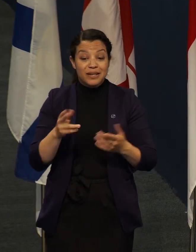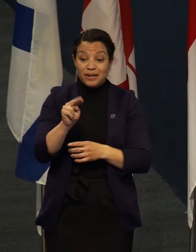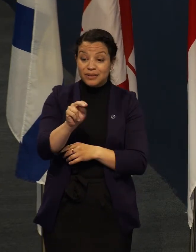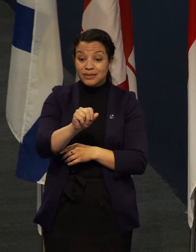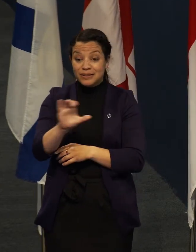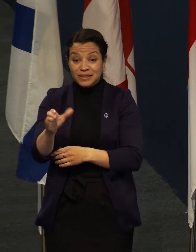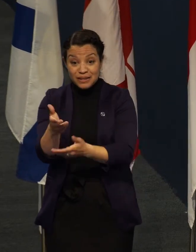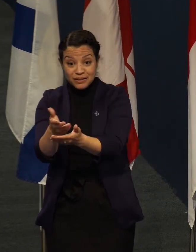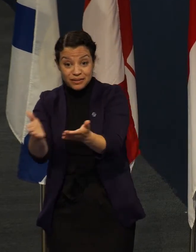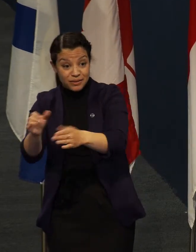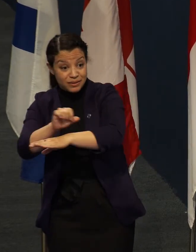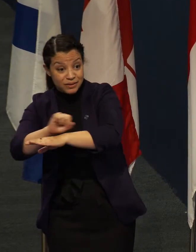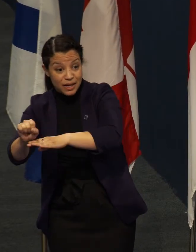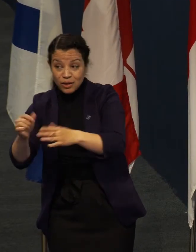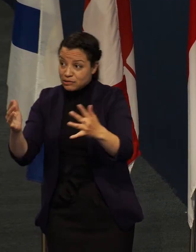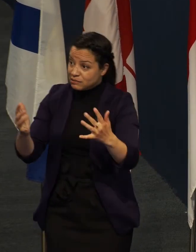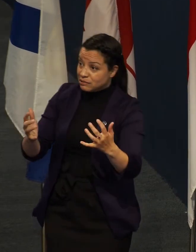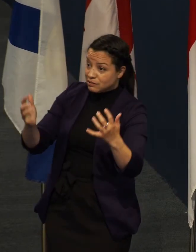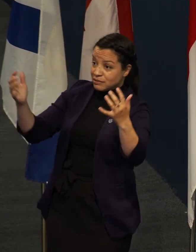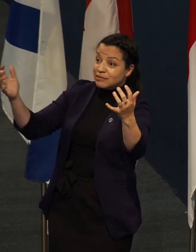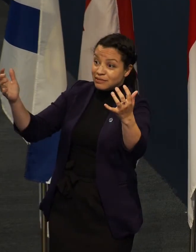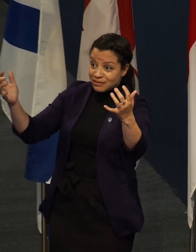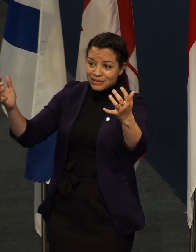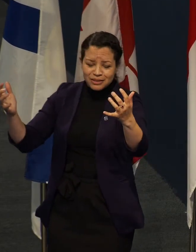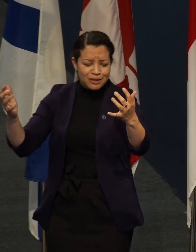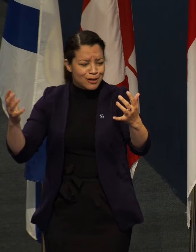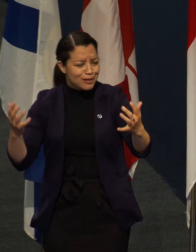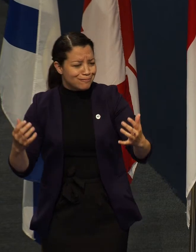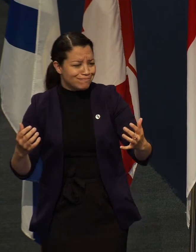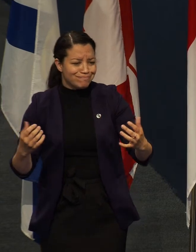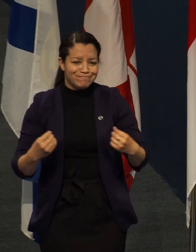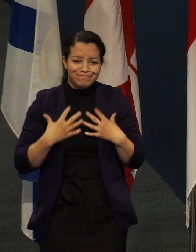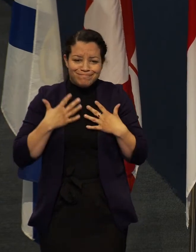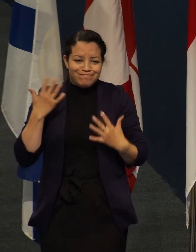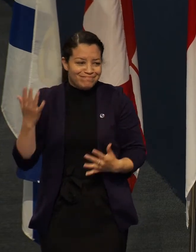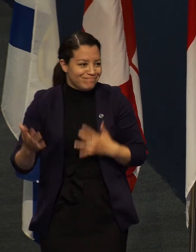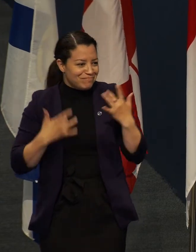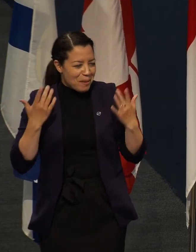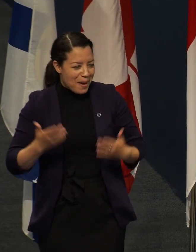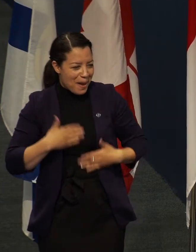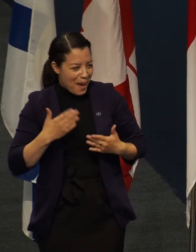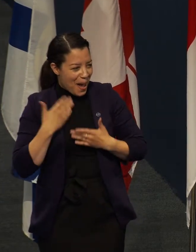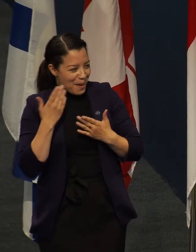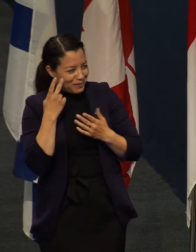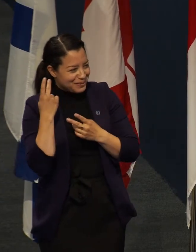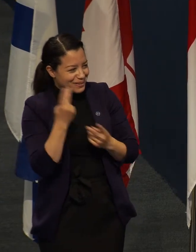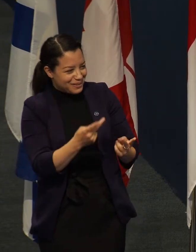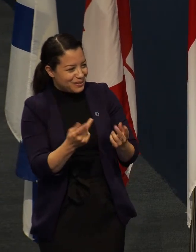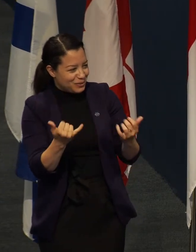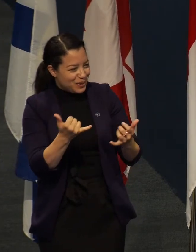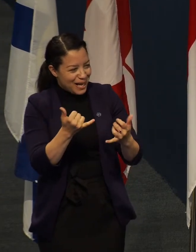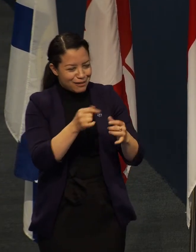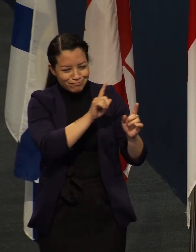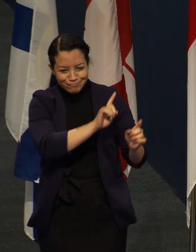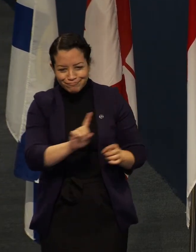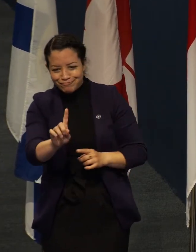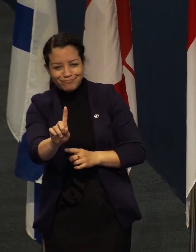on stage and in the audience are absolutely thrilled to see you shine today and can't wait to hear about your next